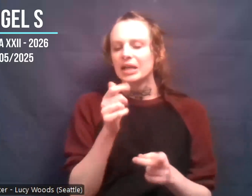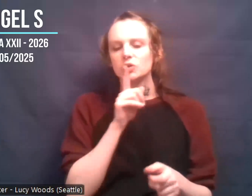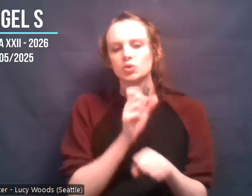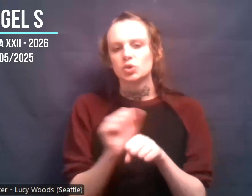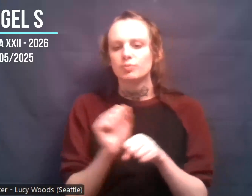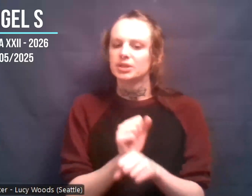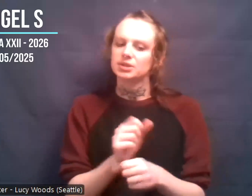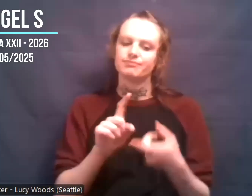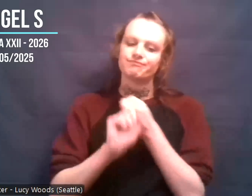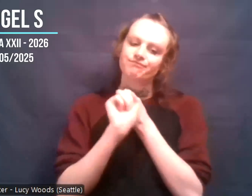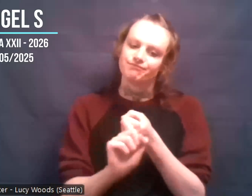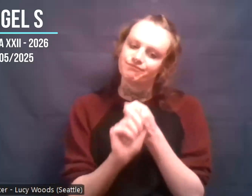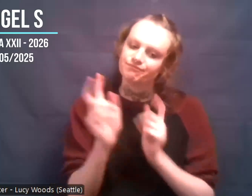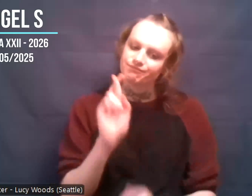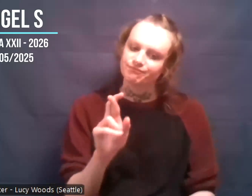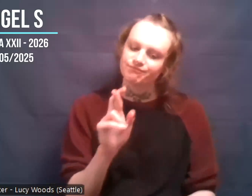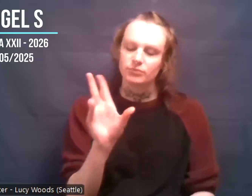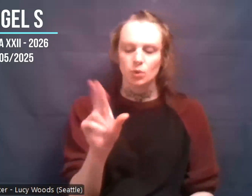And